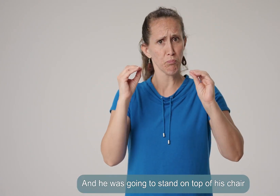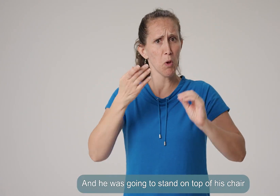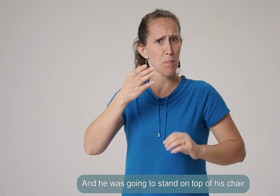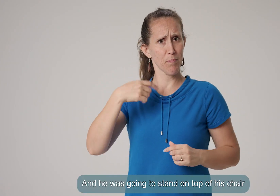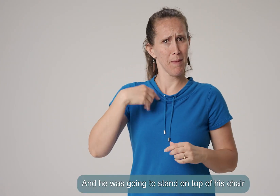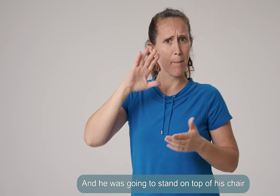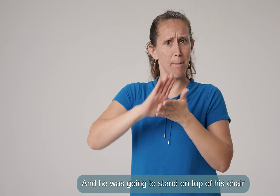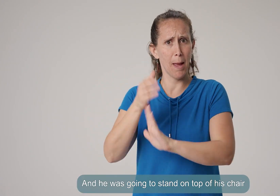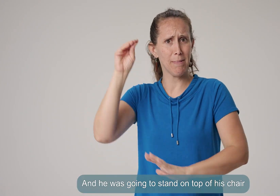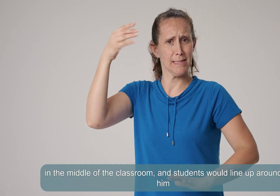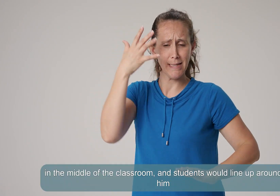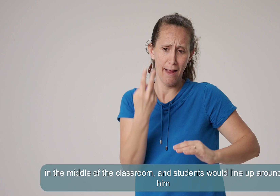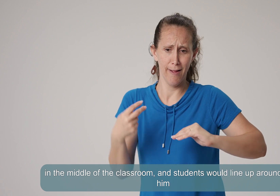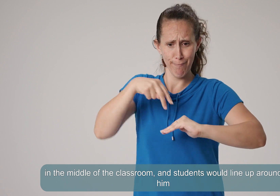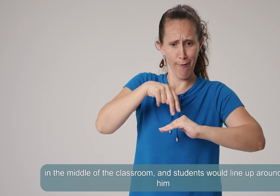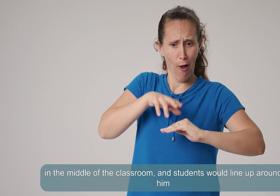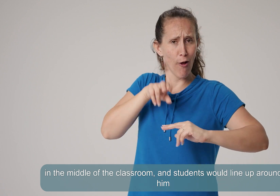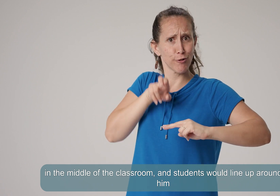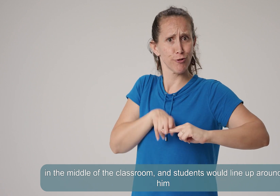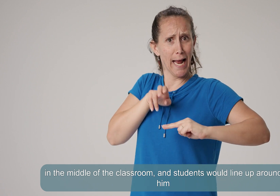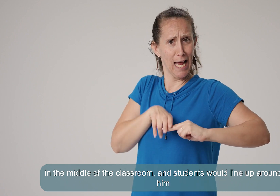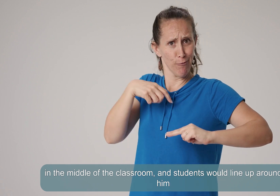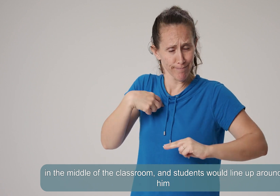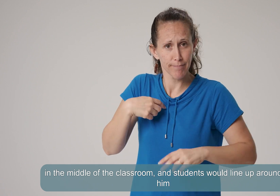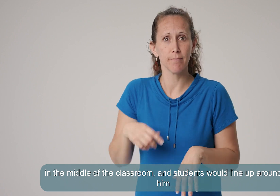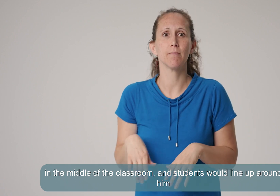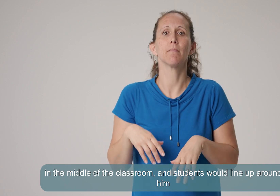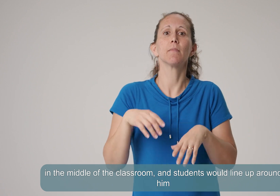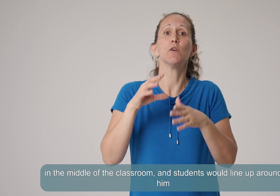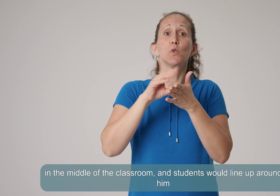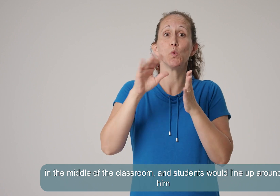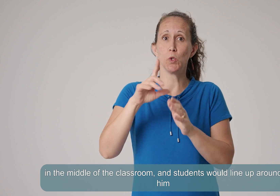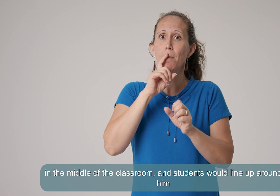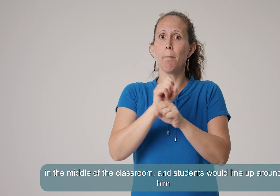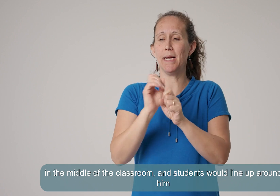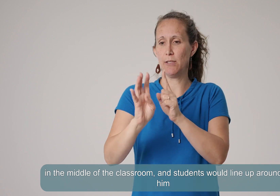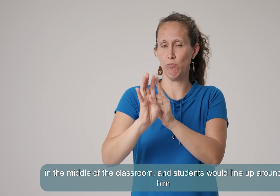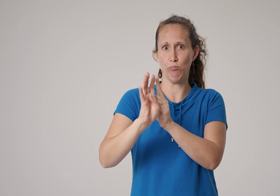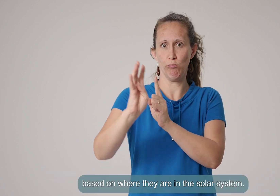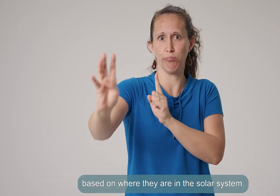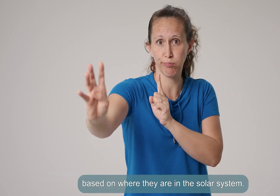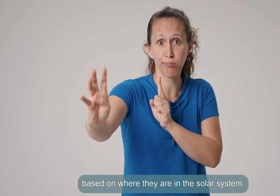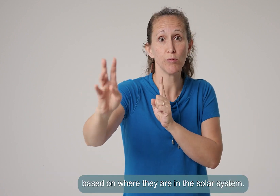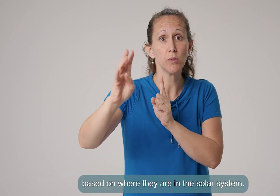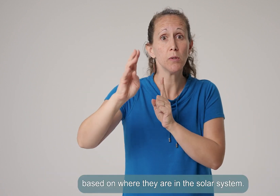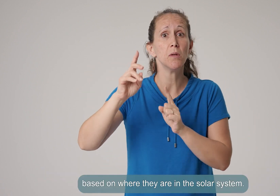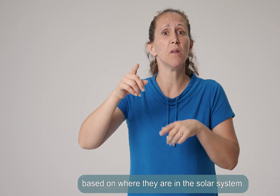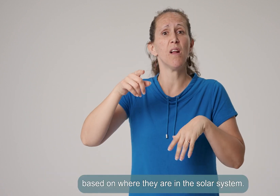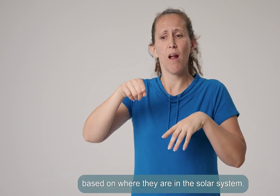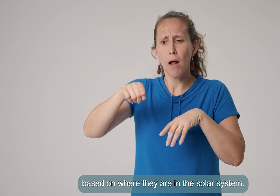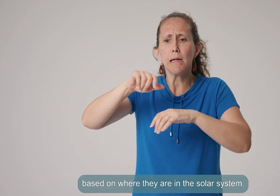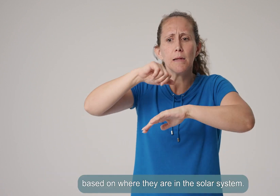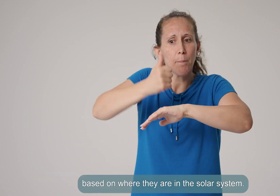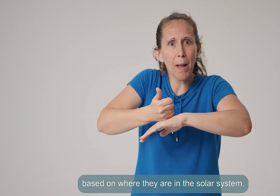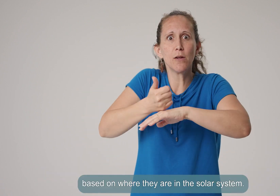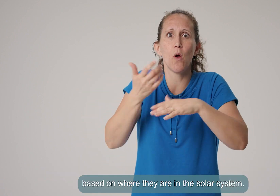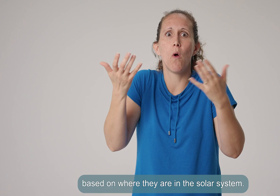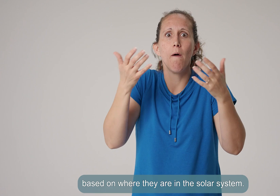top of his chair in the middle of the classroom, and students would line up around him based on where they are in the solar system.